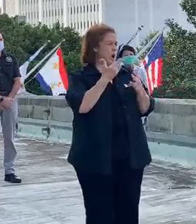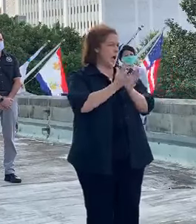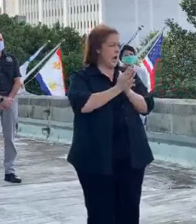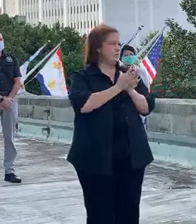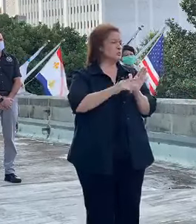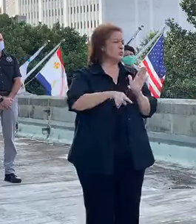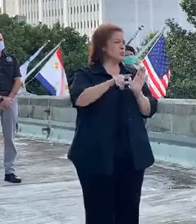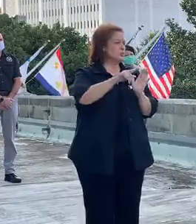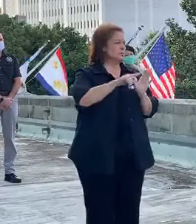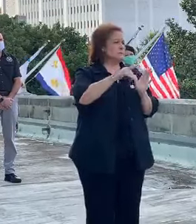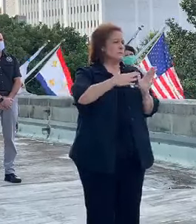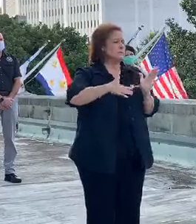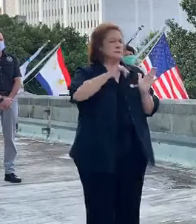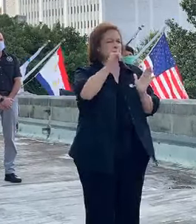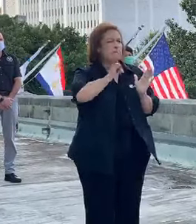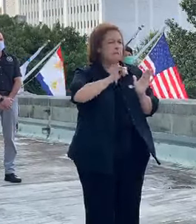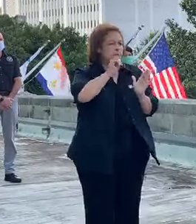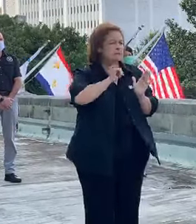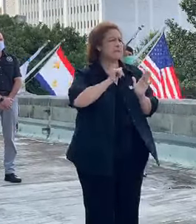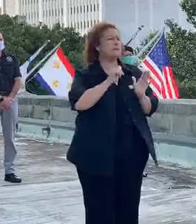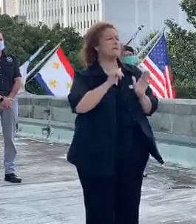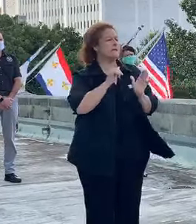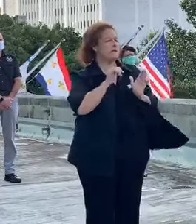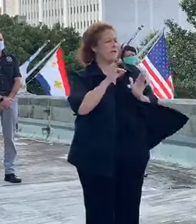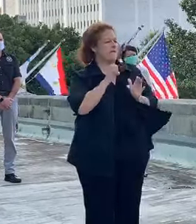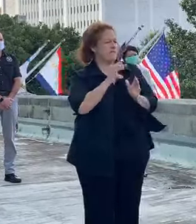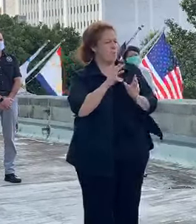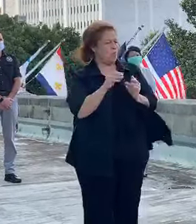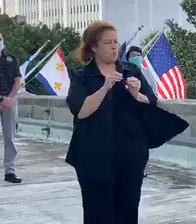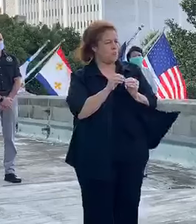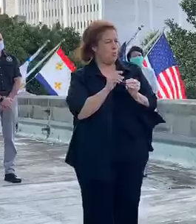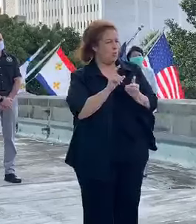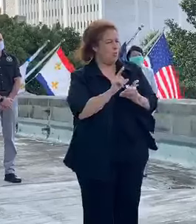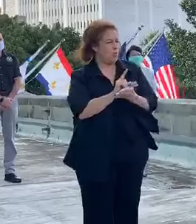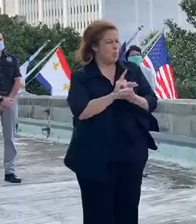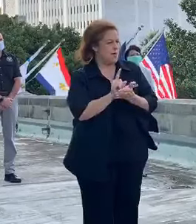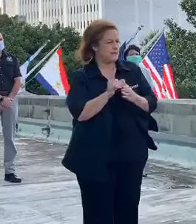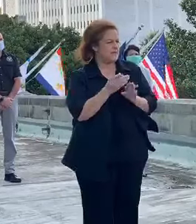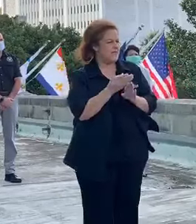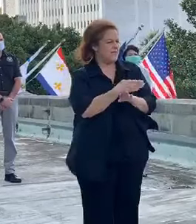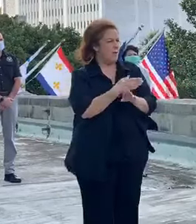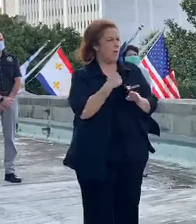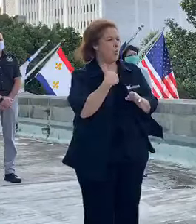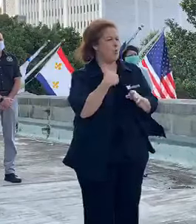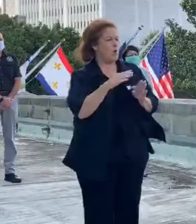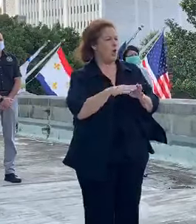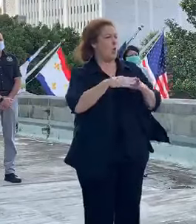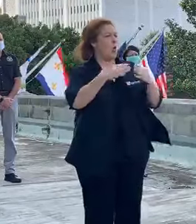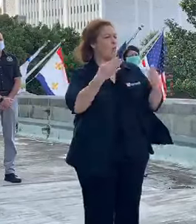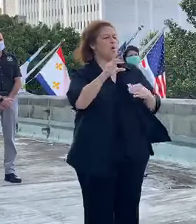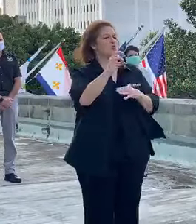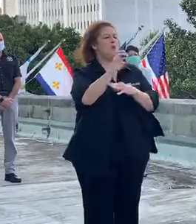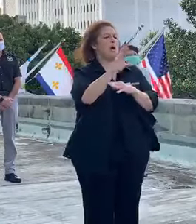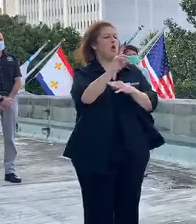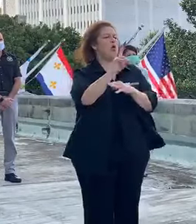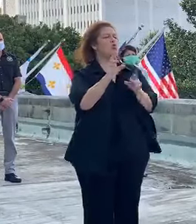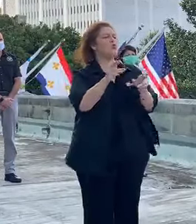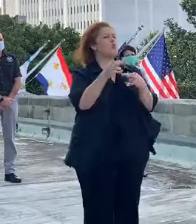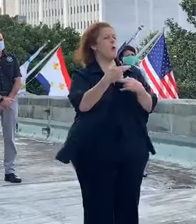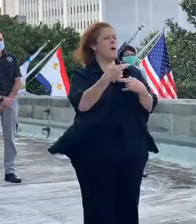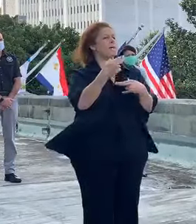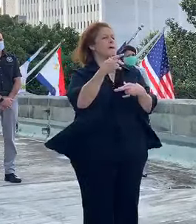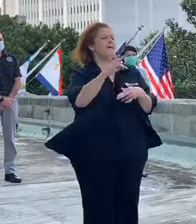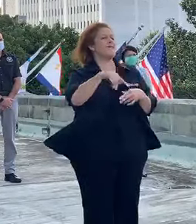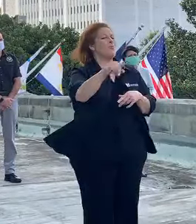to please bear with us as we hold off for a few more weeks before we open up our record room to ensure that you have the documents that are